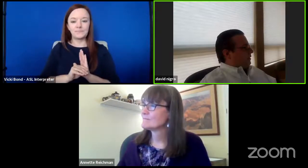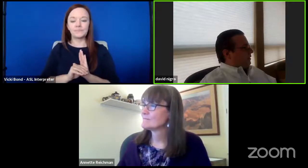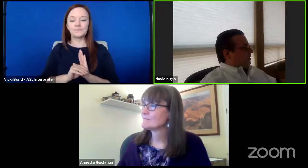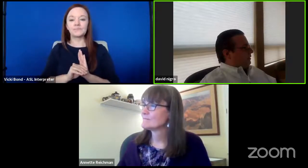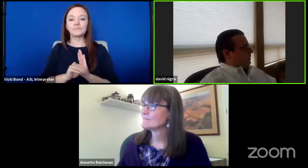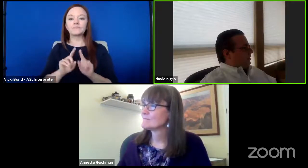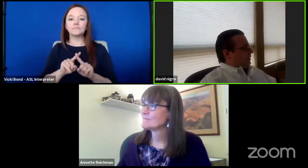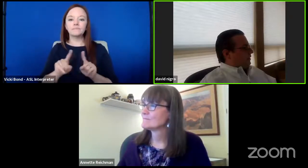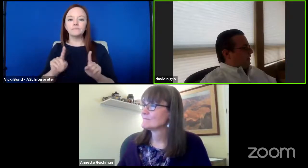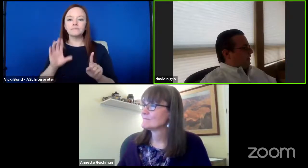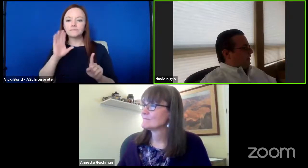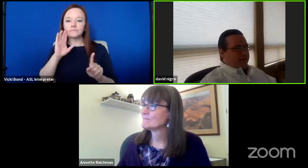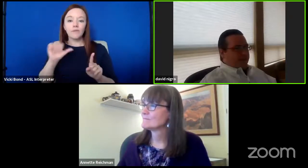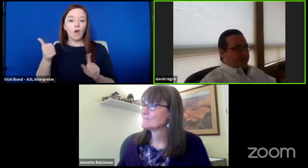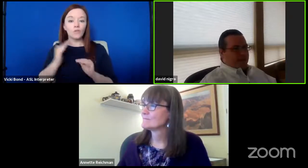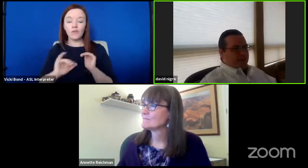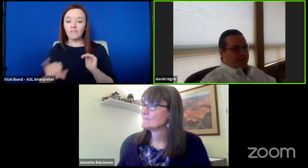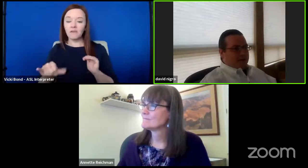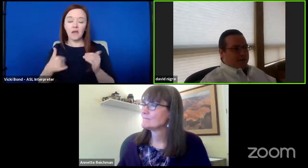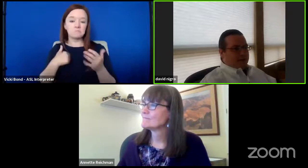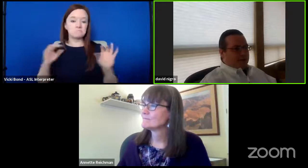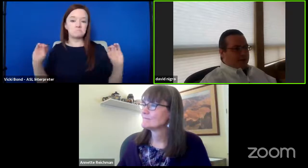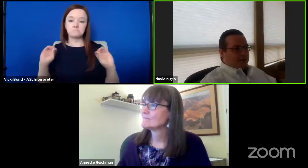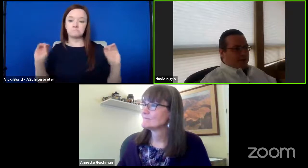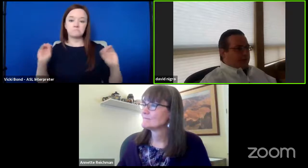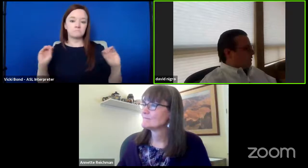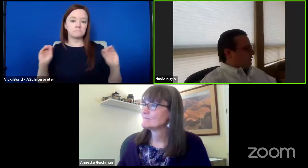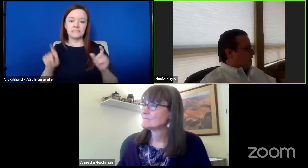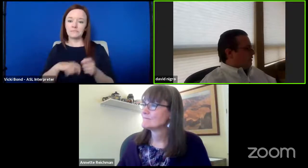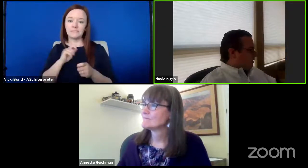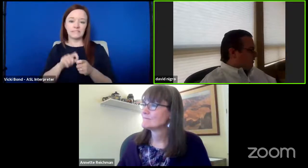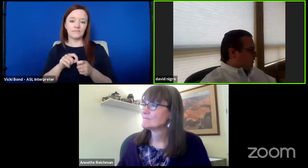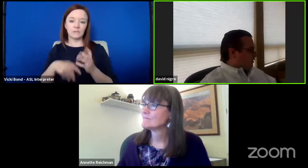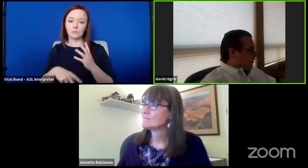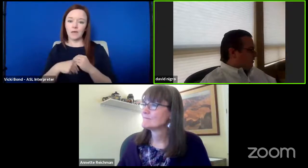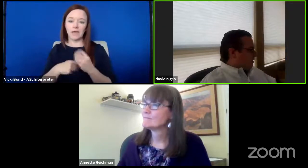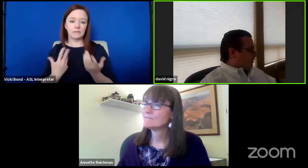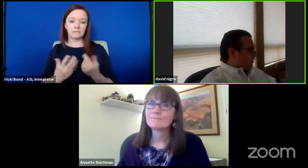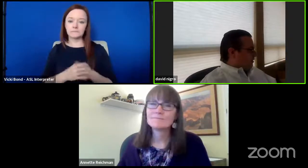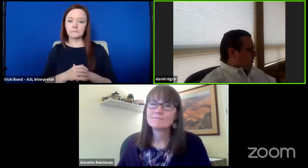But other than that, I don't have anything specific.